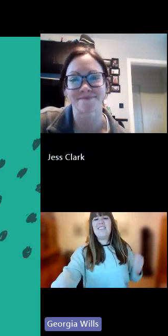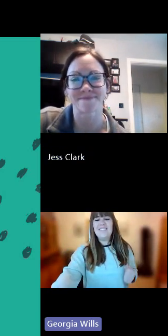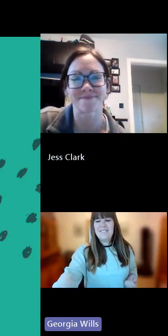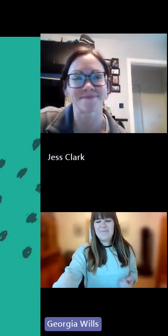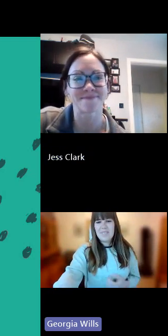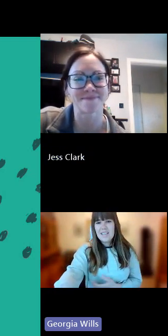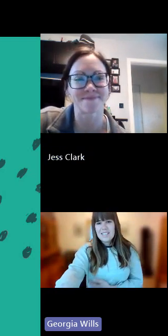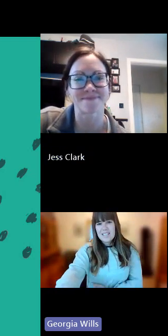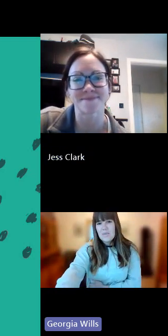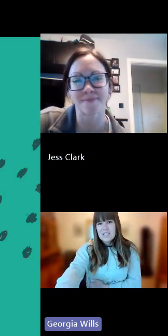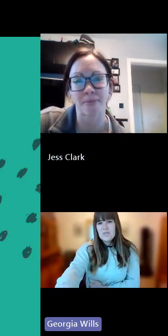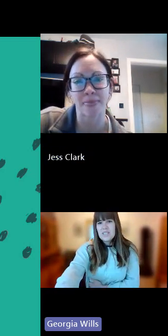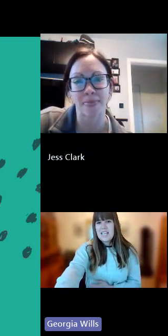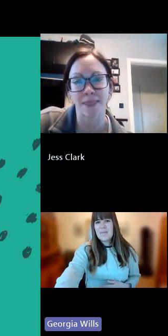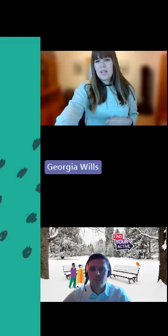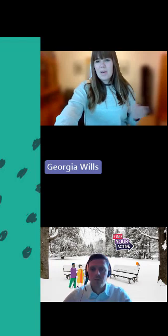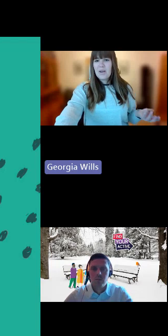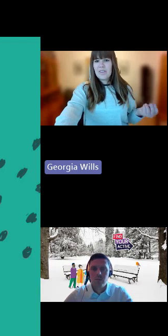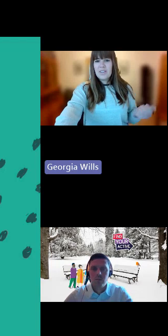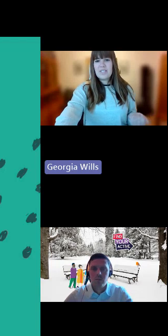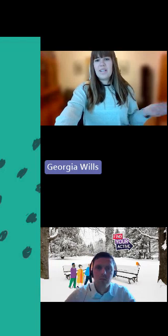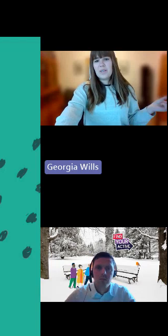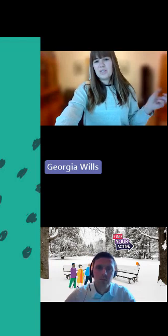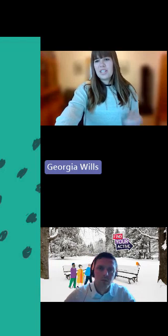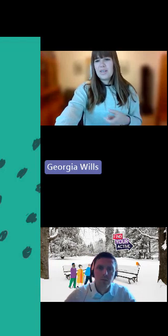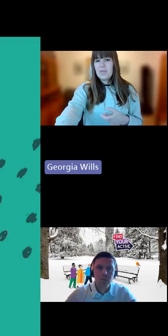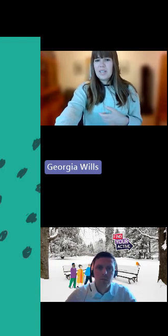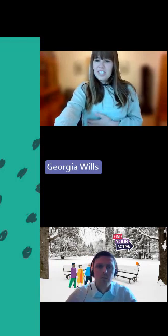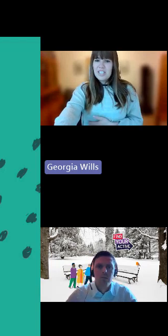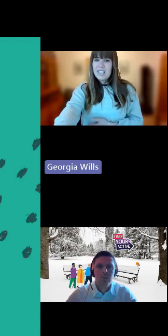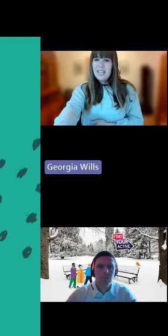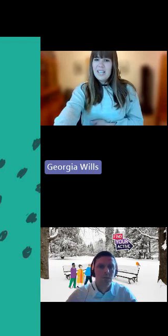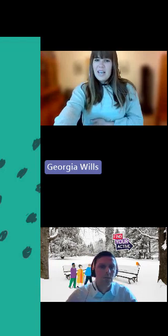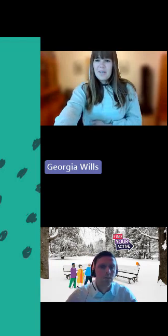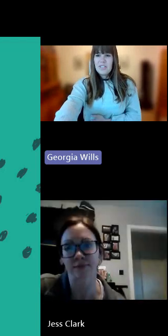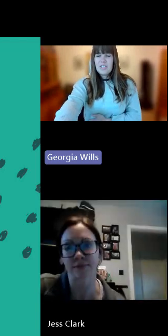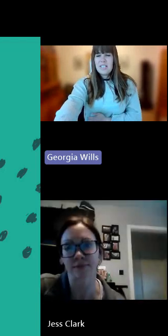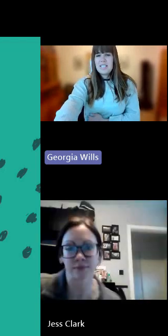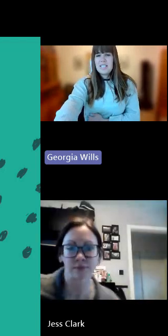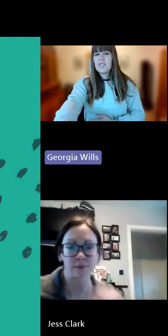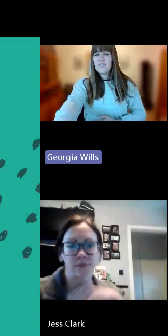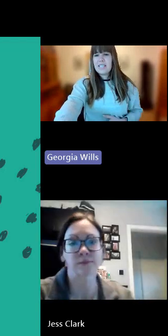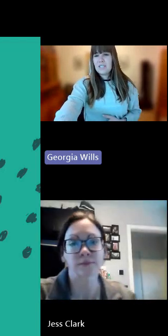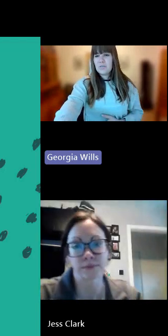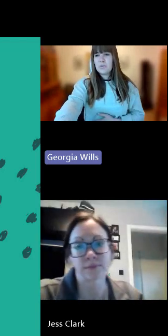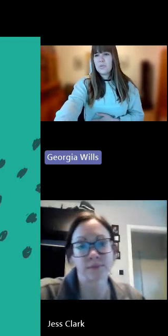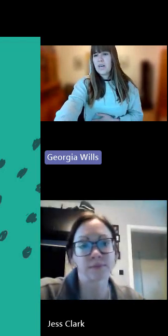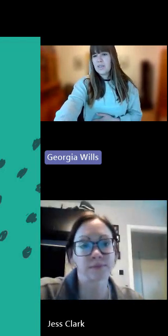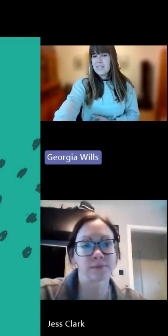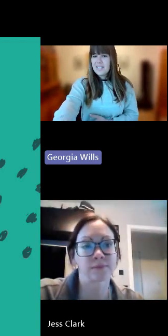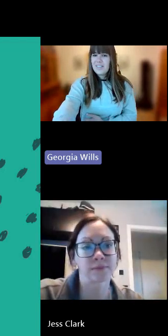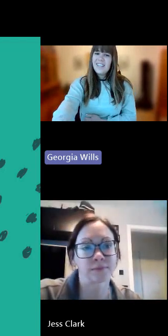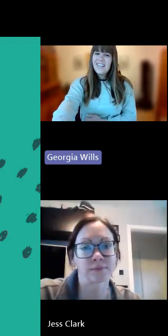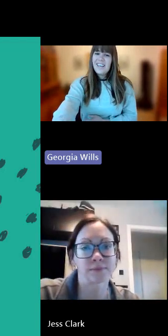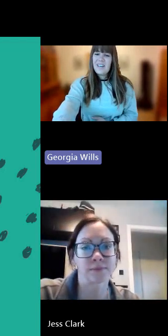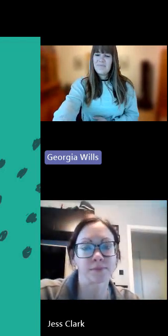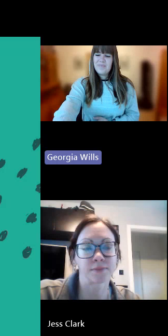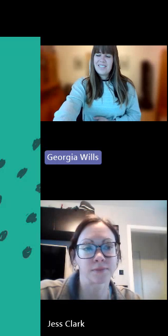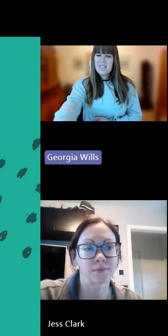Thank you. So yeah, we're going to talk today about the power of inclusive language and communication. As Jess said, it's something that's really central to all the work that we